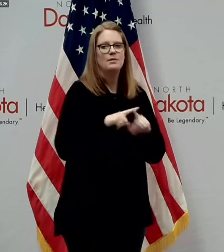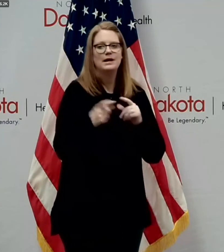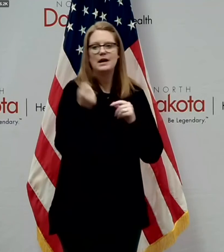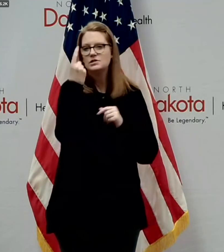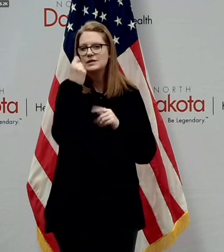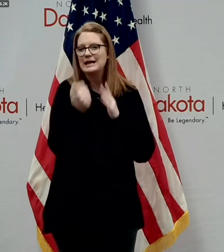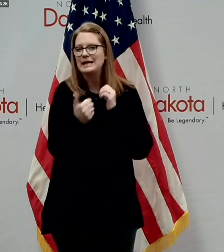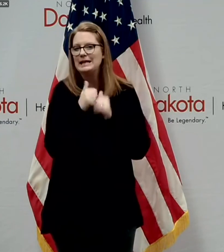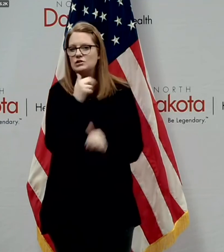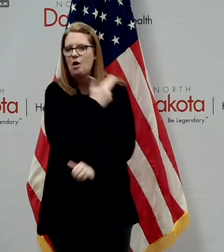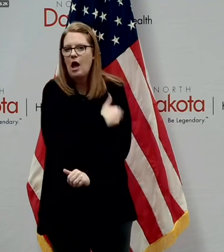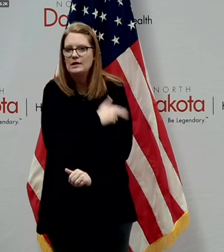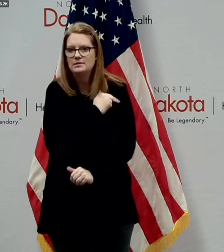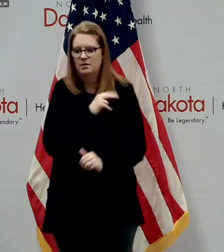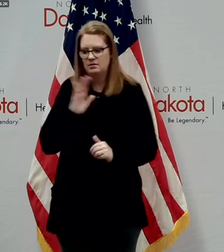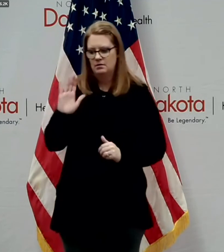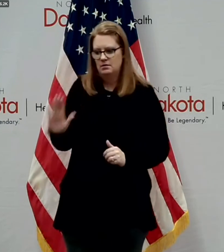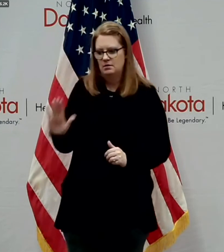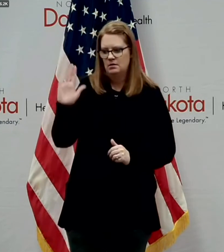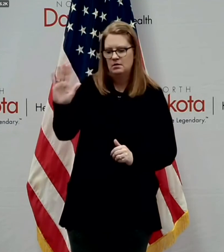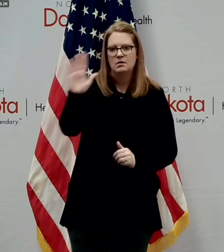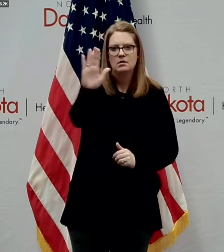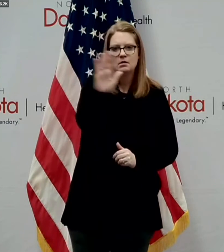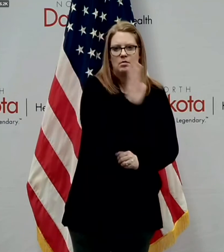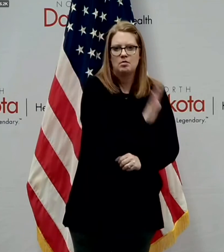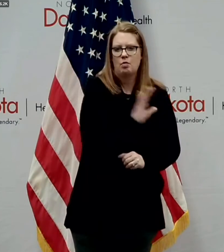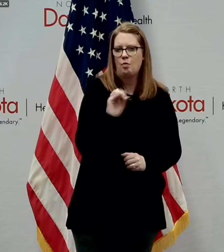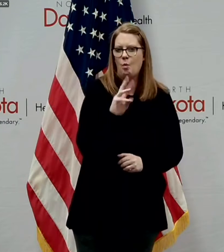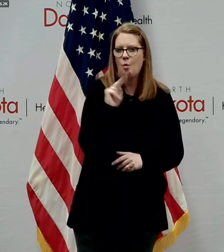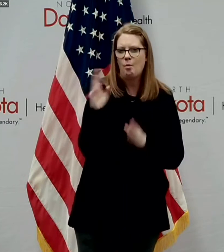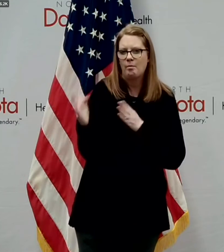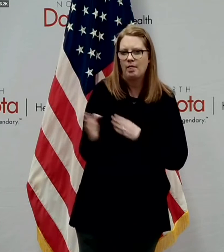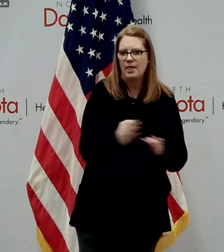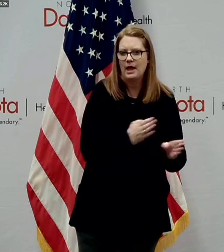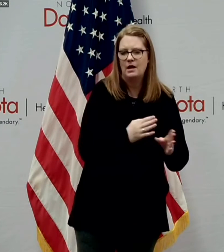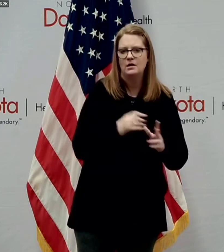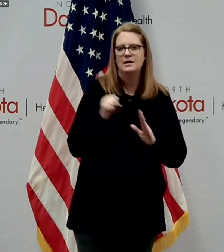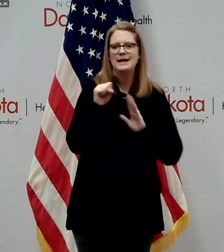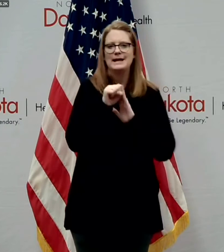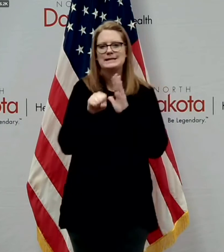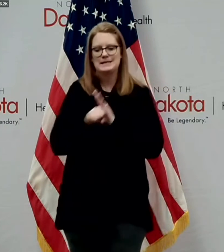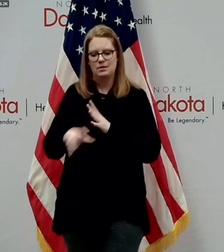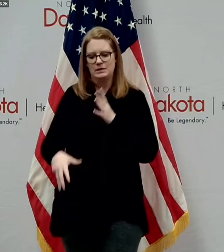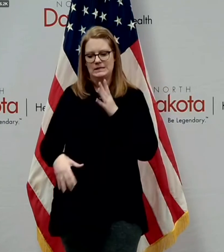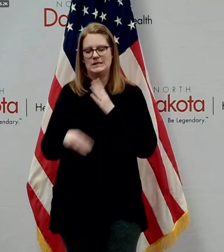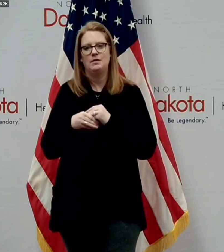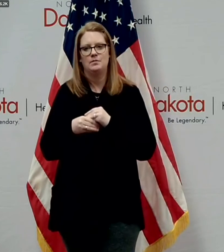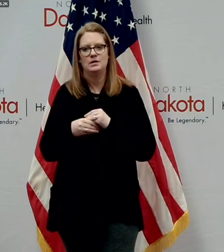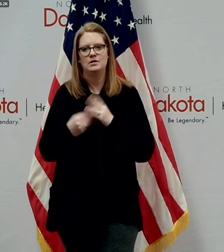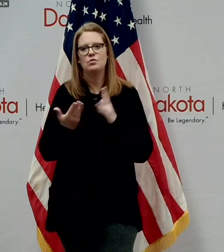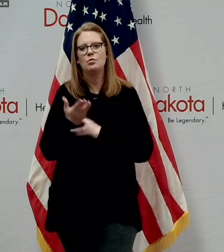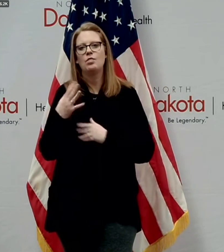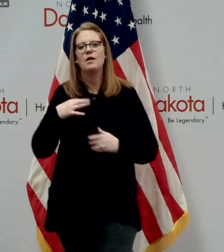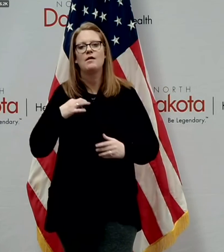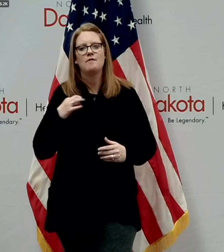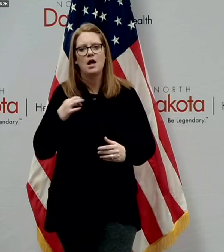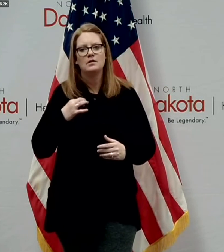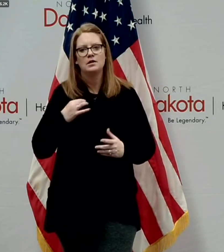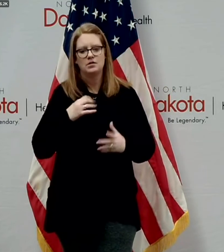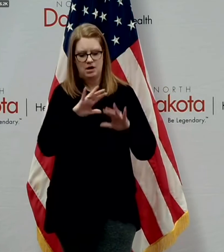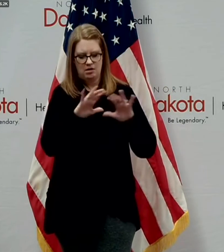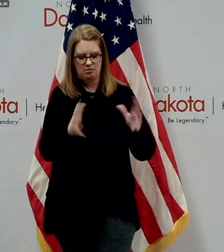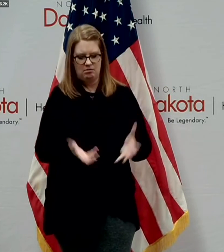in the state has their own plan, and then the state would supplement it through the volunteers that we have in our database as